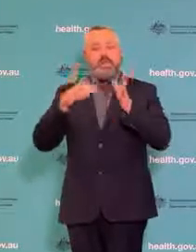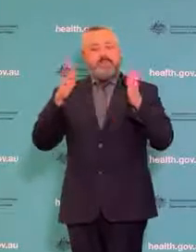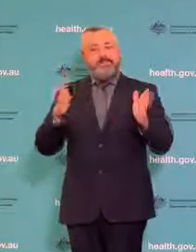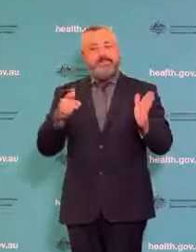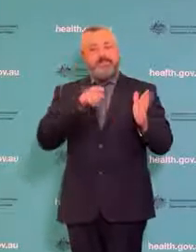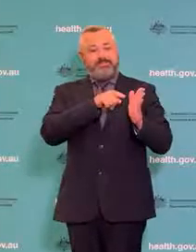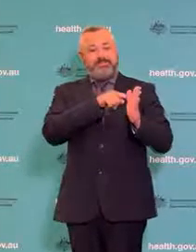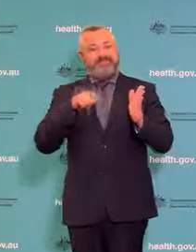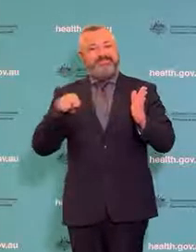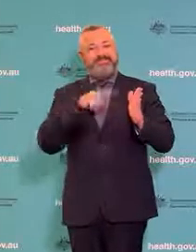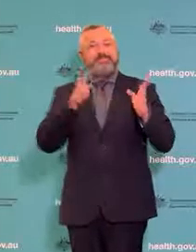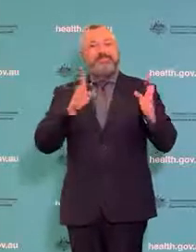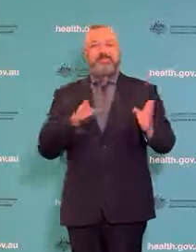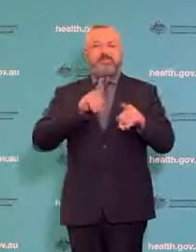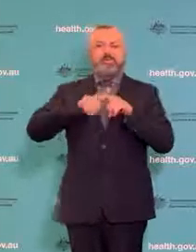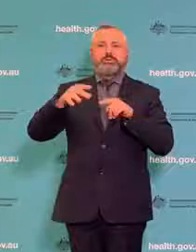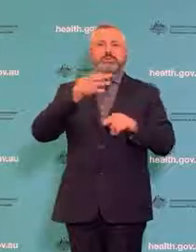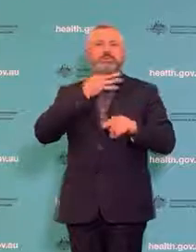initial target.